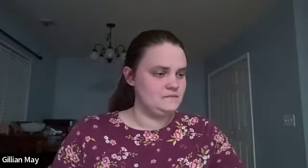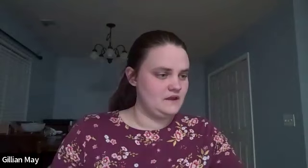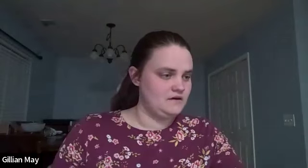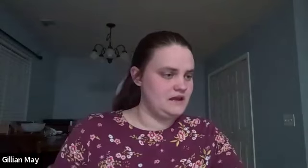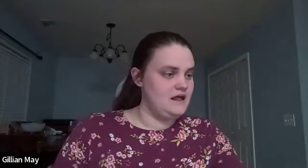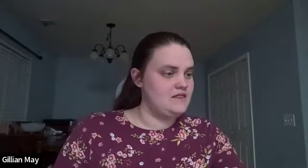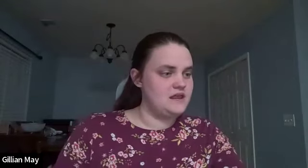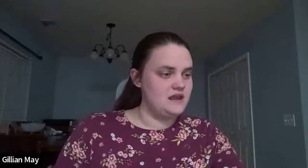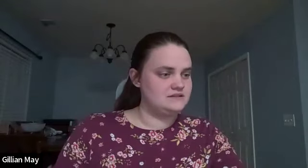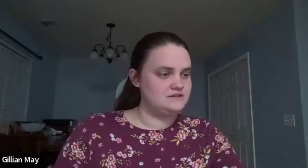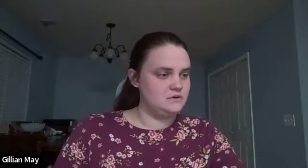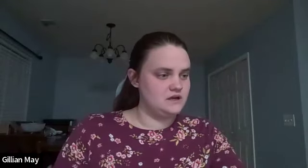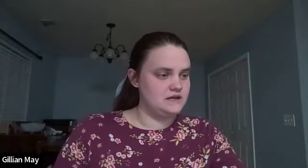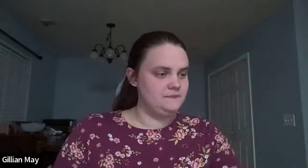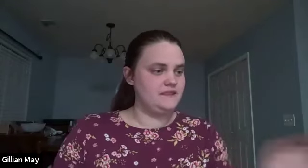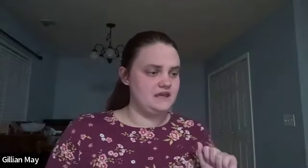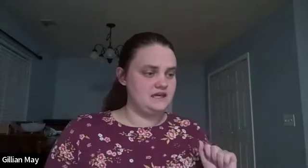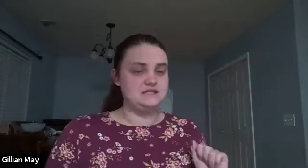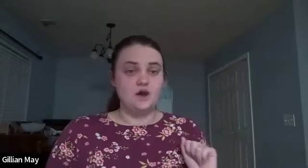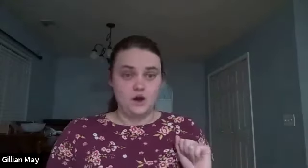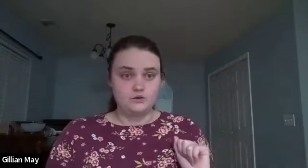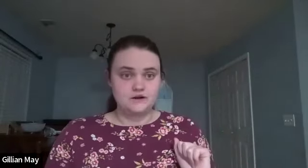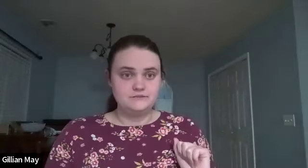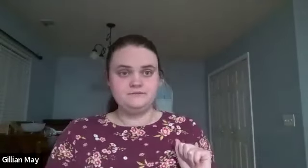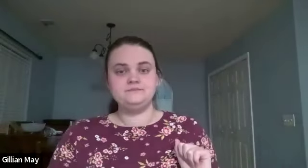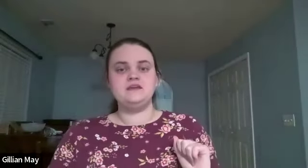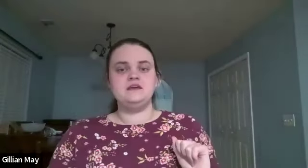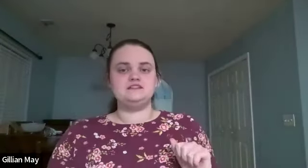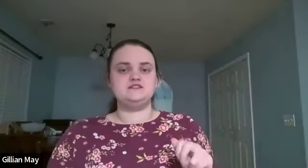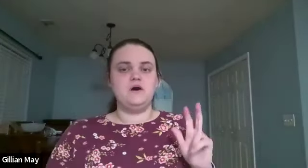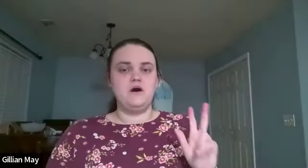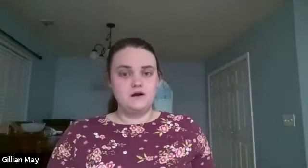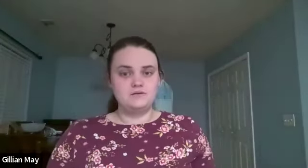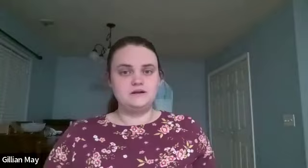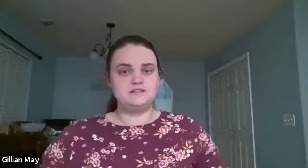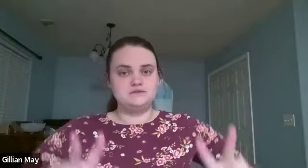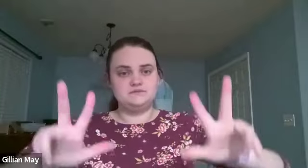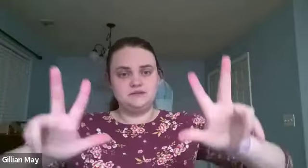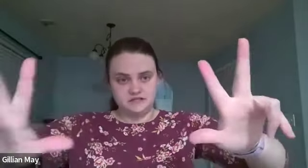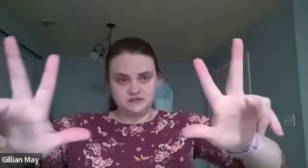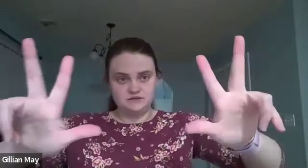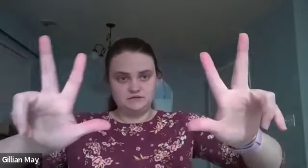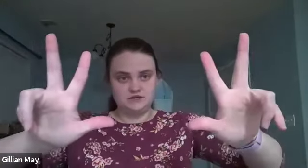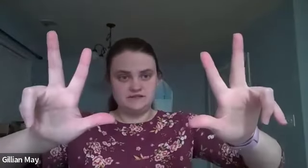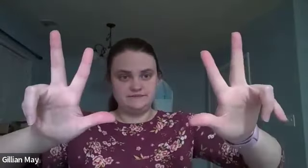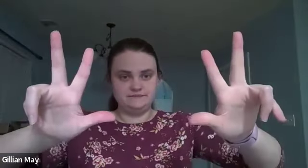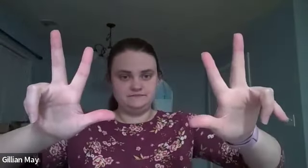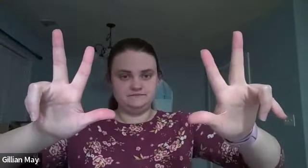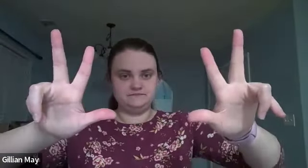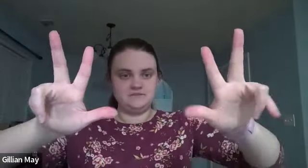All right. The next one is awkward. And so awkward is going to be 2 3s.